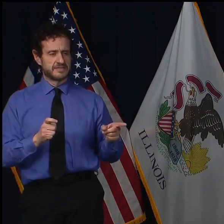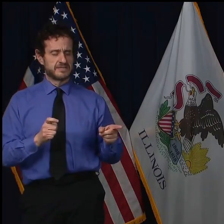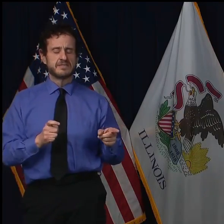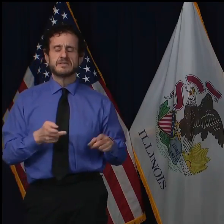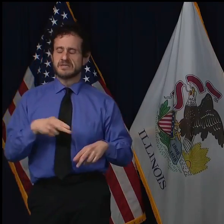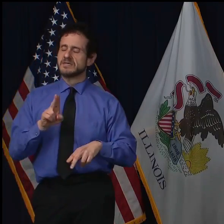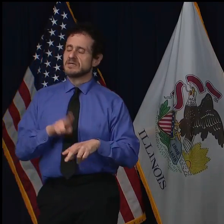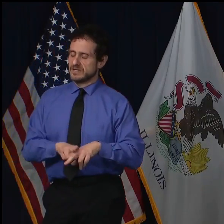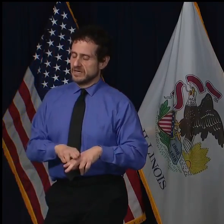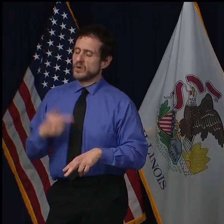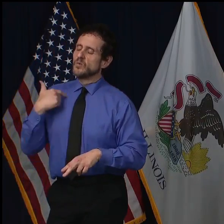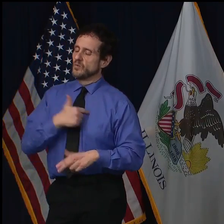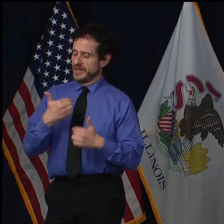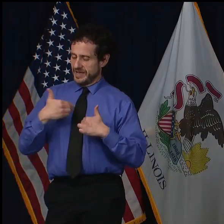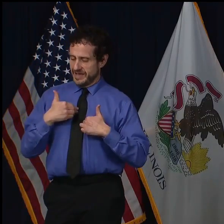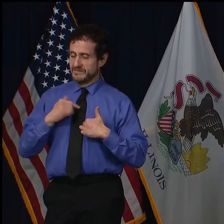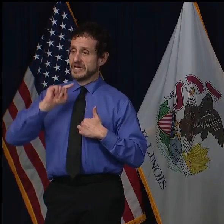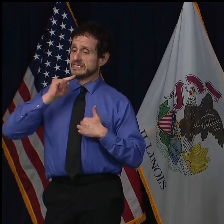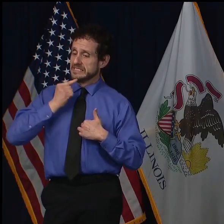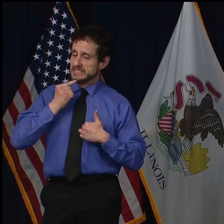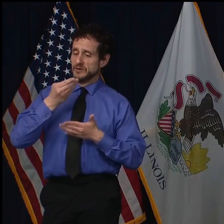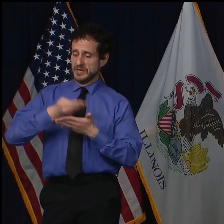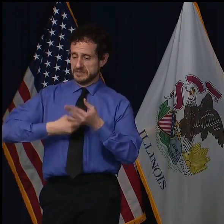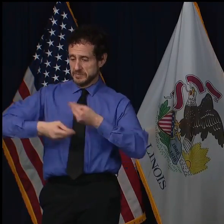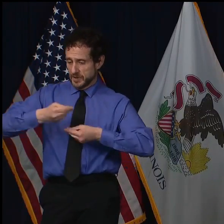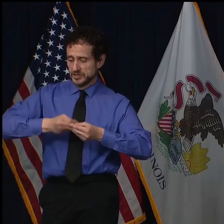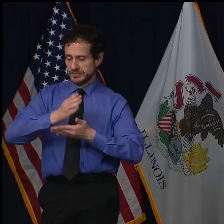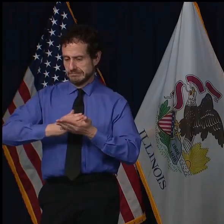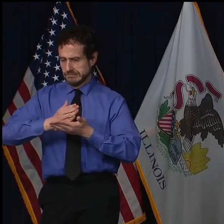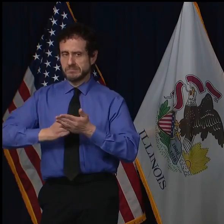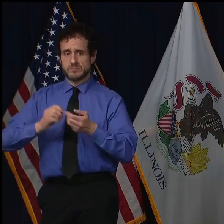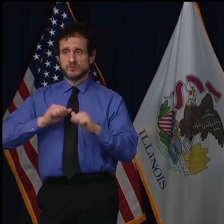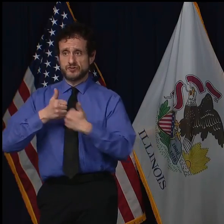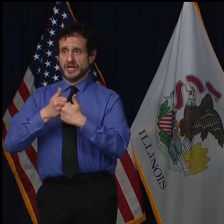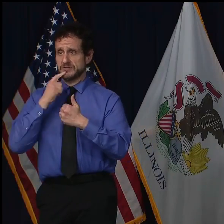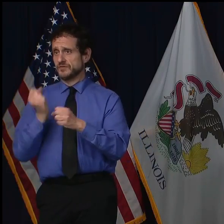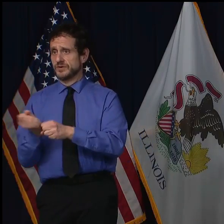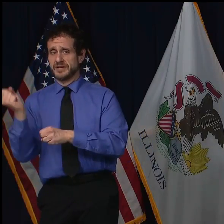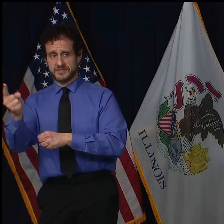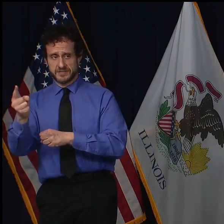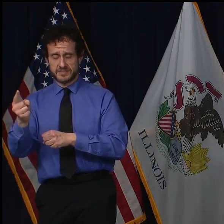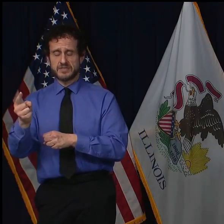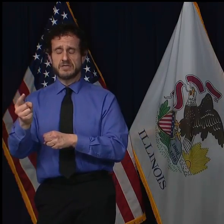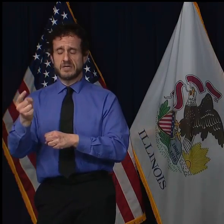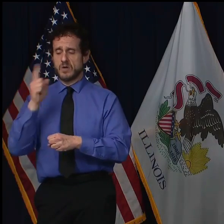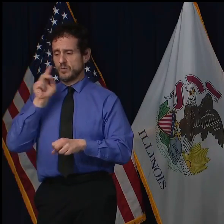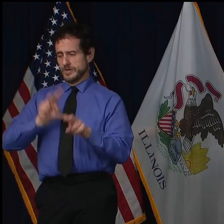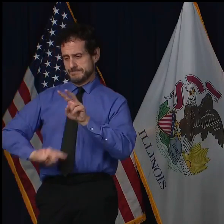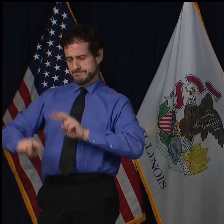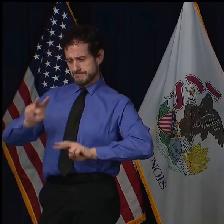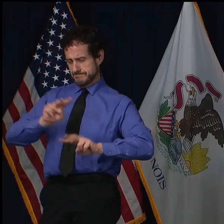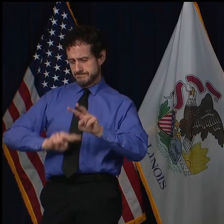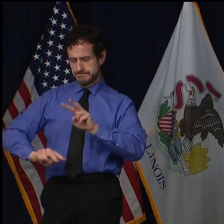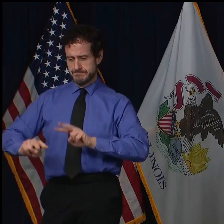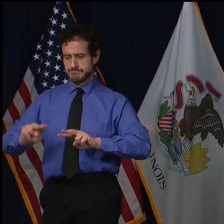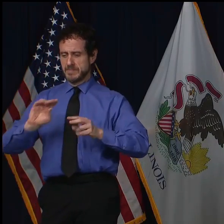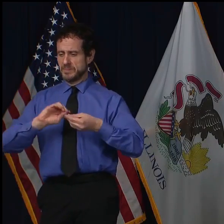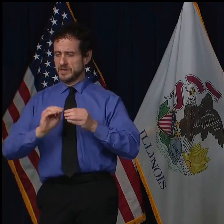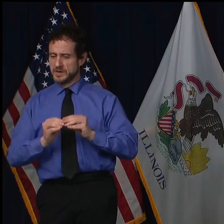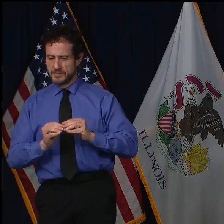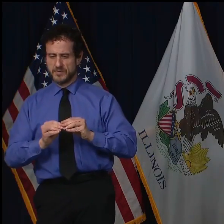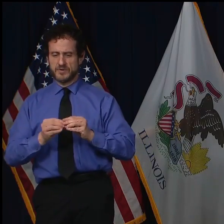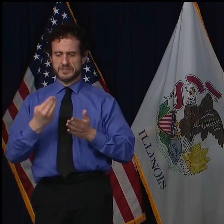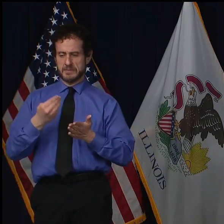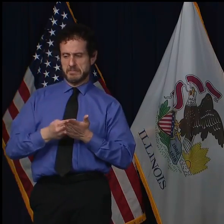There's no doubt we have a serious budget challenge for the coming year, and so we're looking at virtually everything